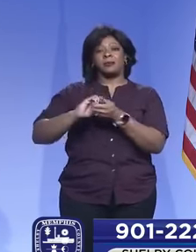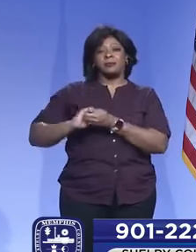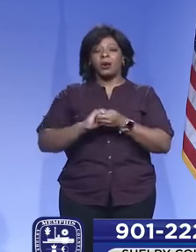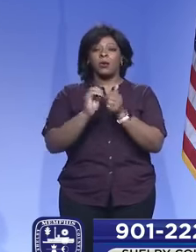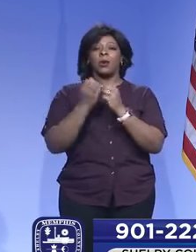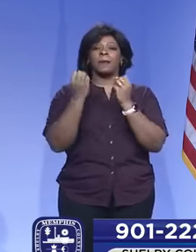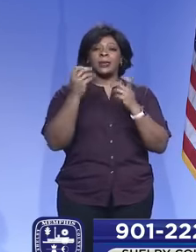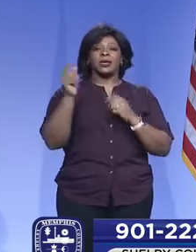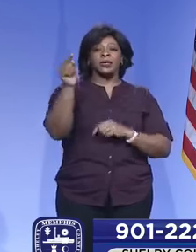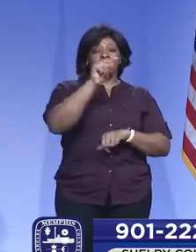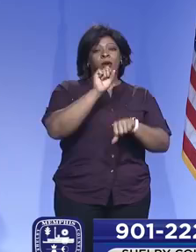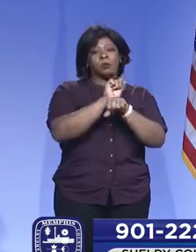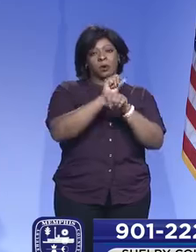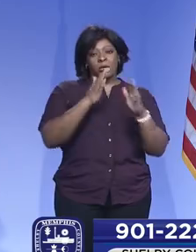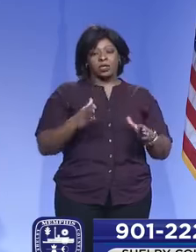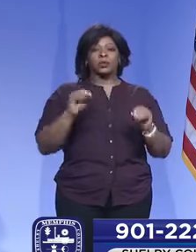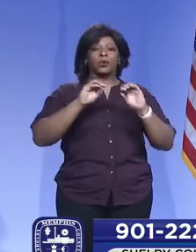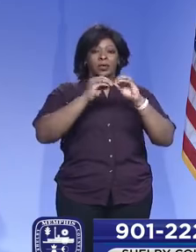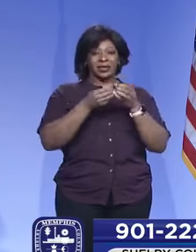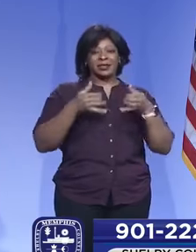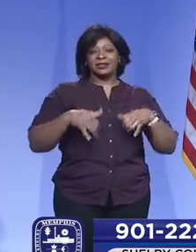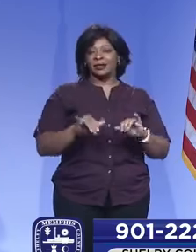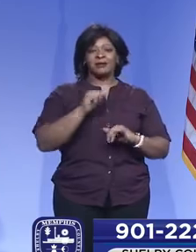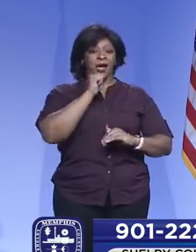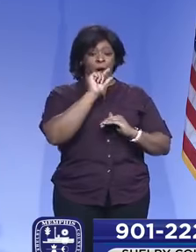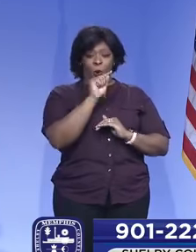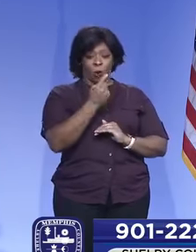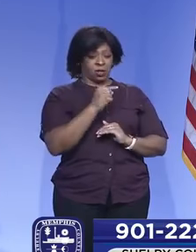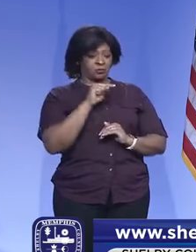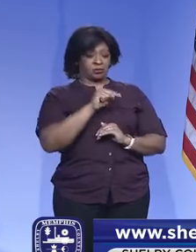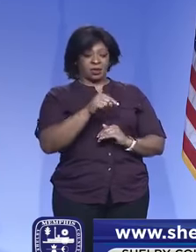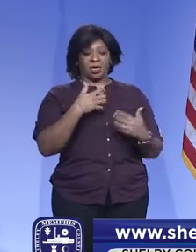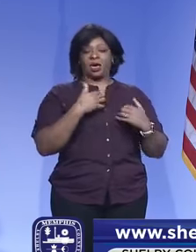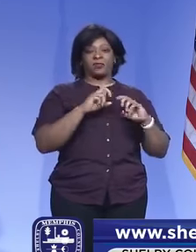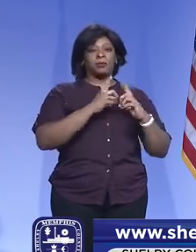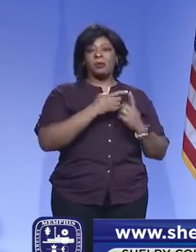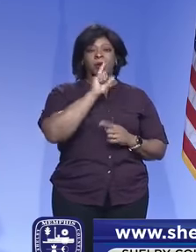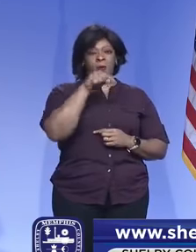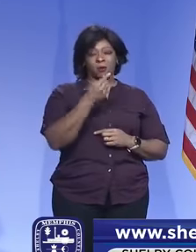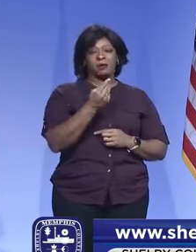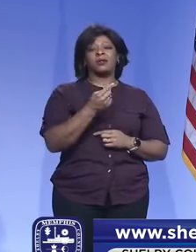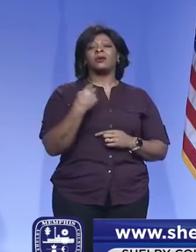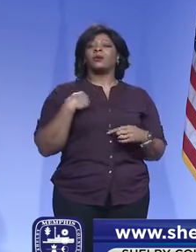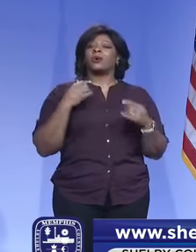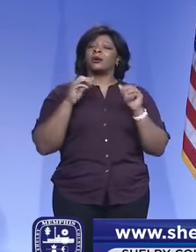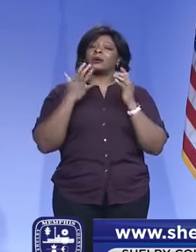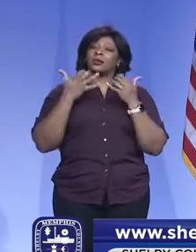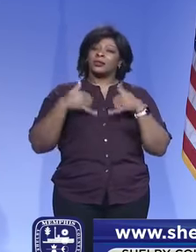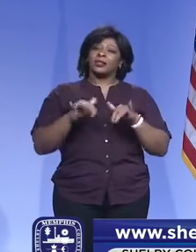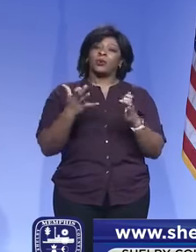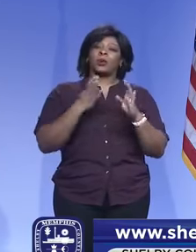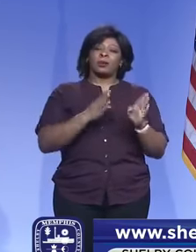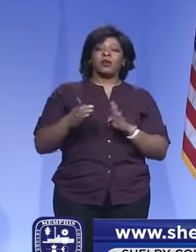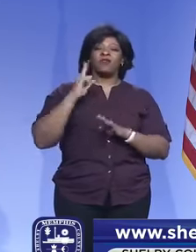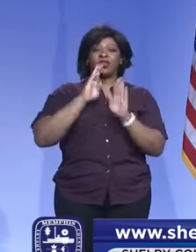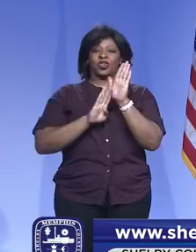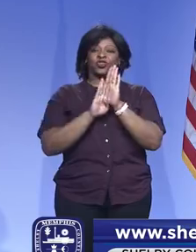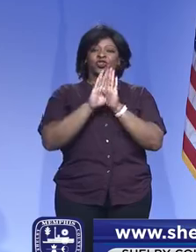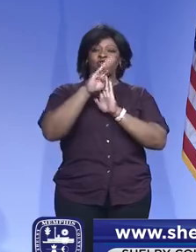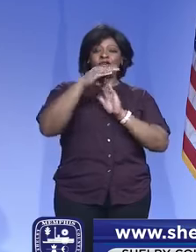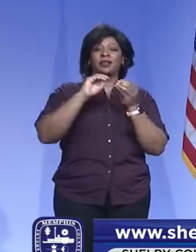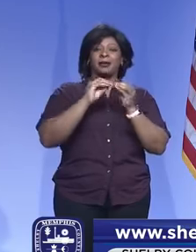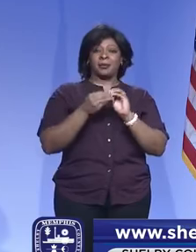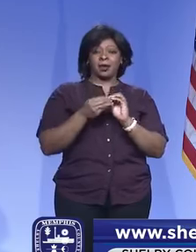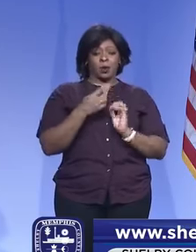many employers and organizations, not limited to the health department. We're still preparing for the surge, but one